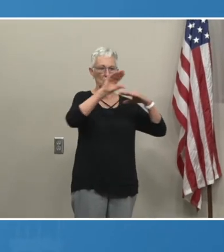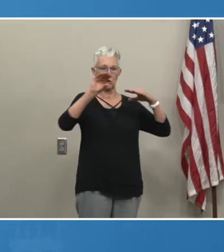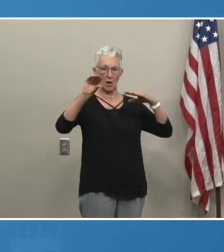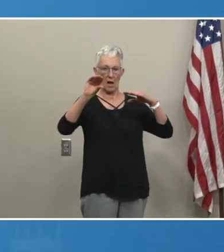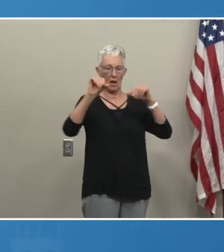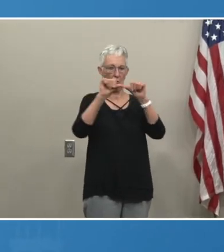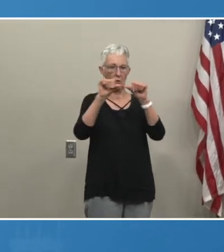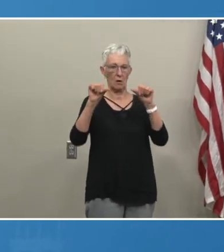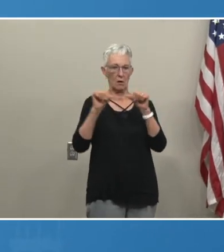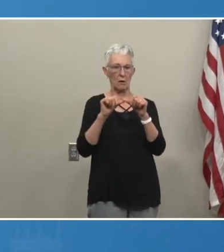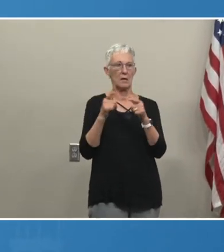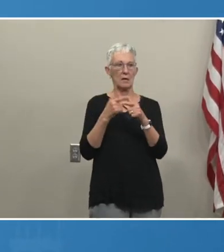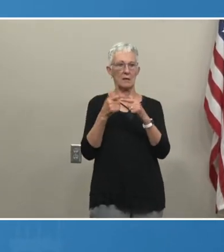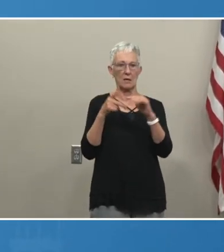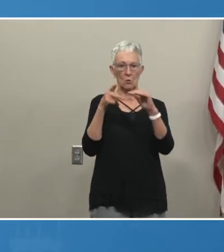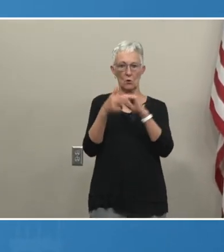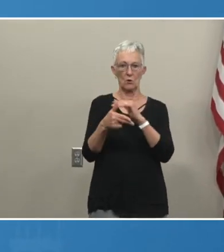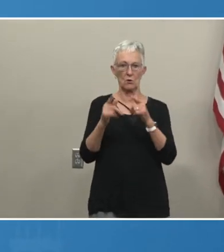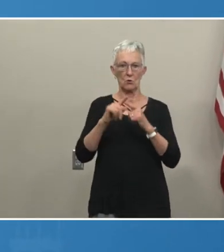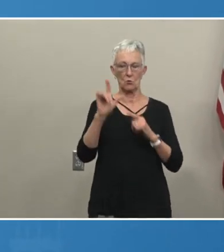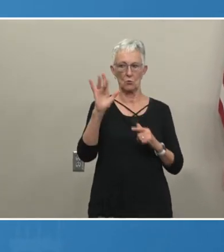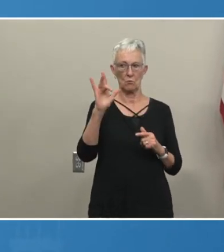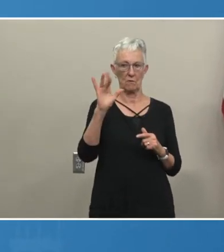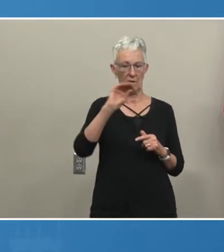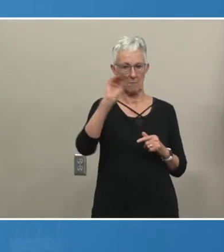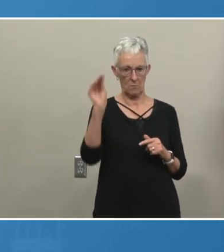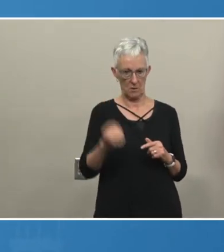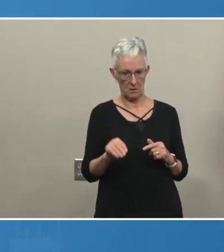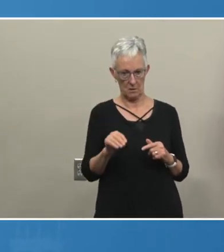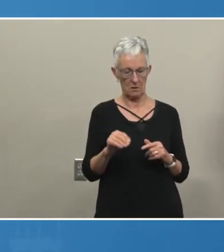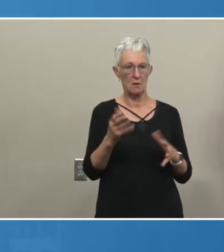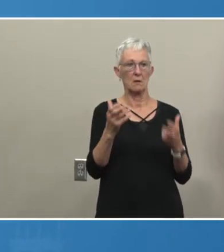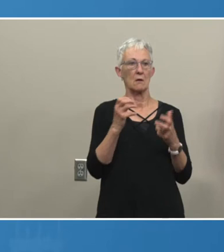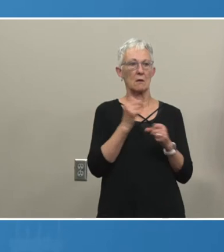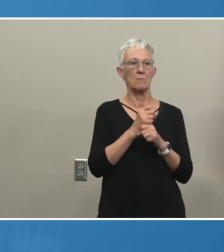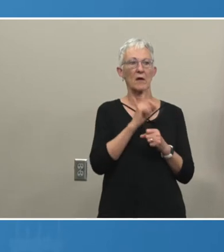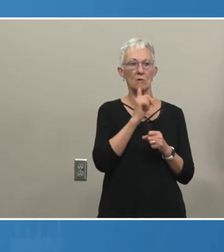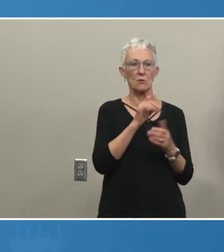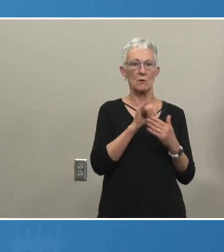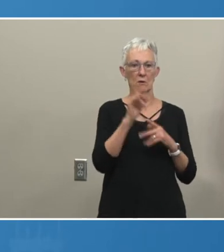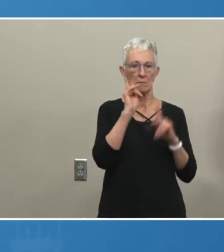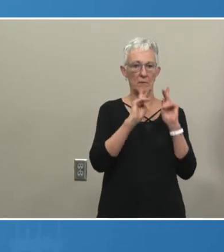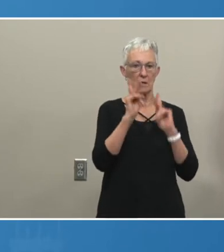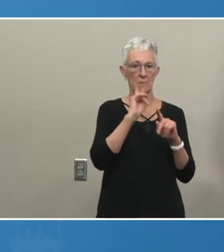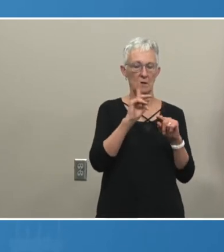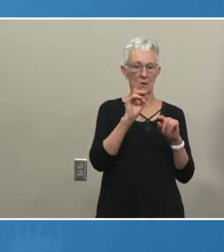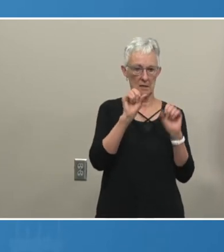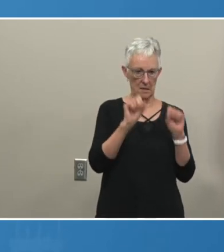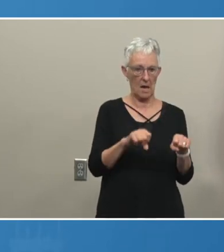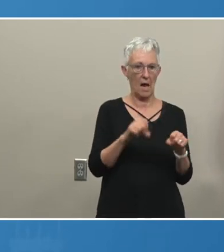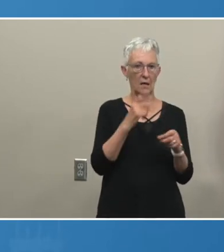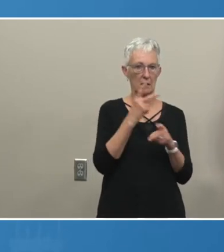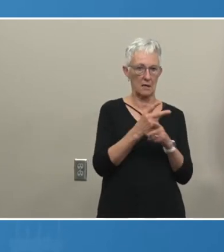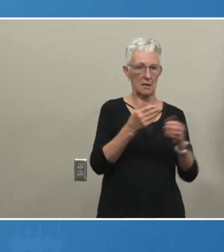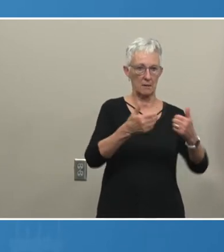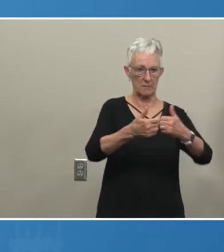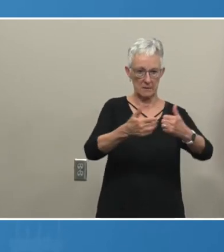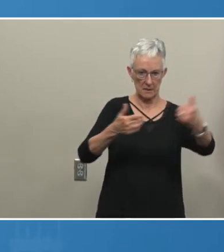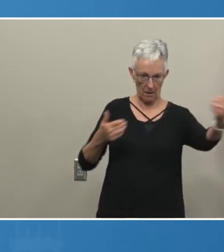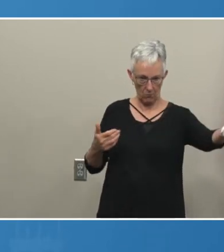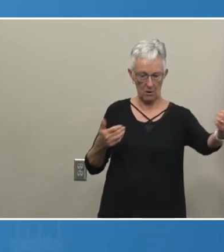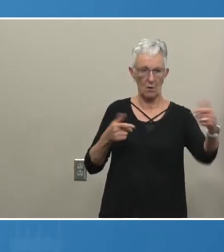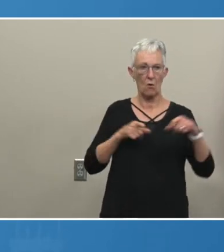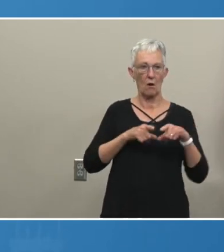to 25% of that. We want to make sure that people can socially distance while they're in the water